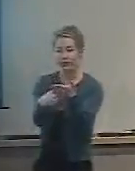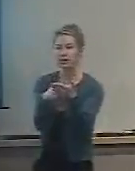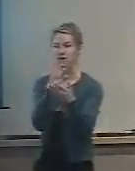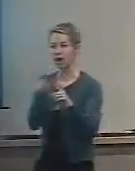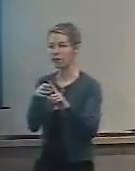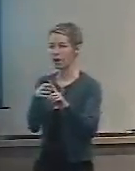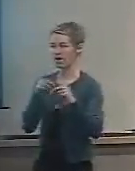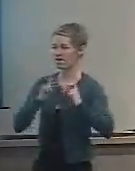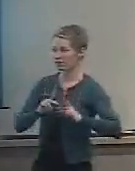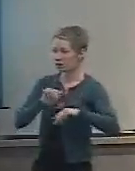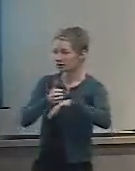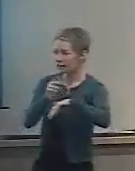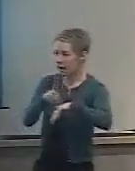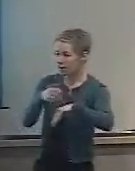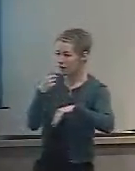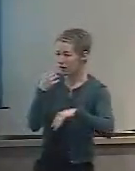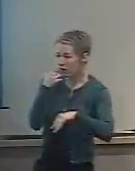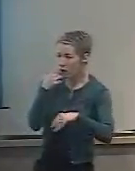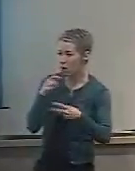the phone,